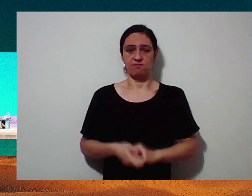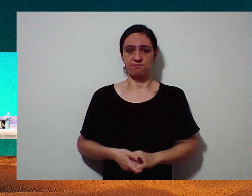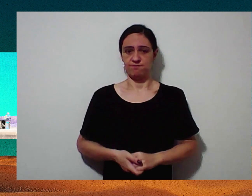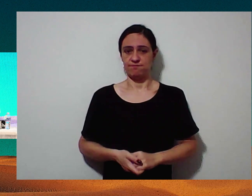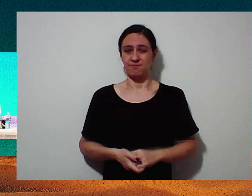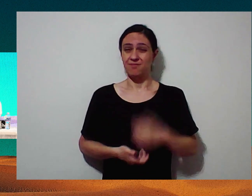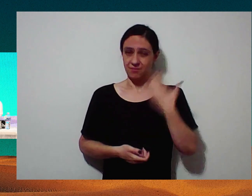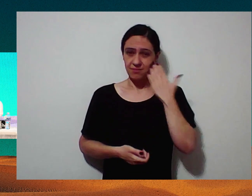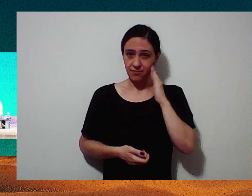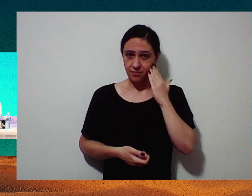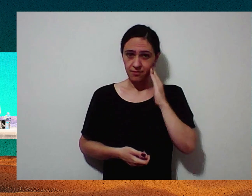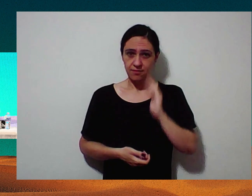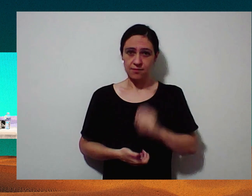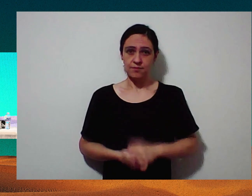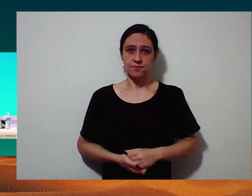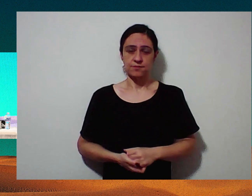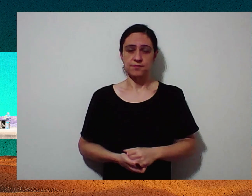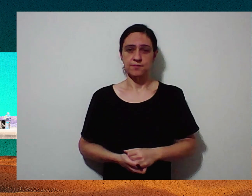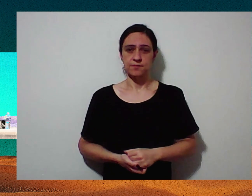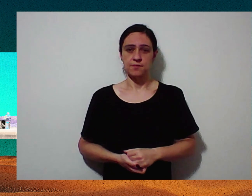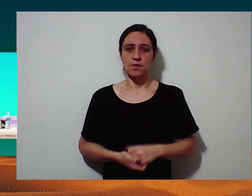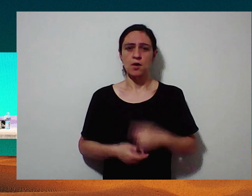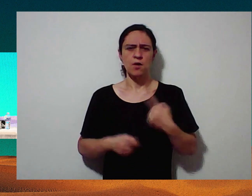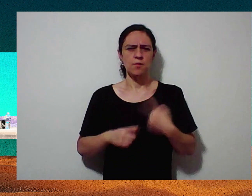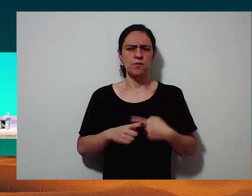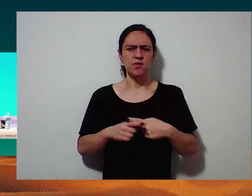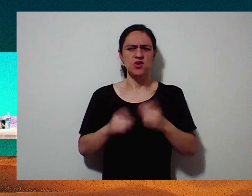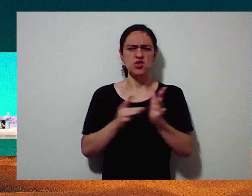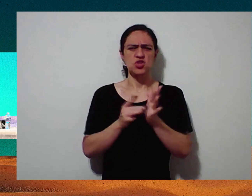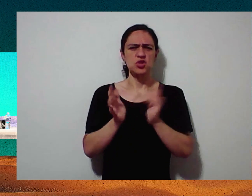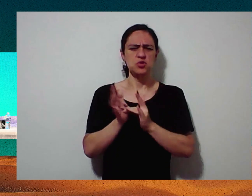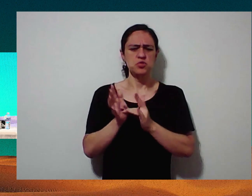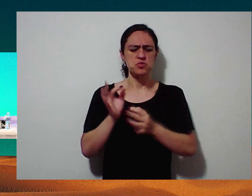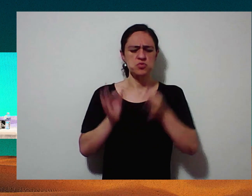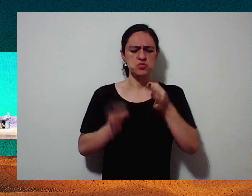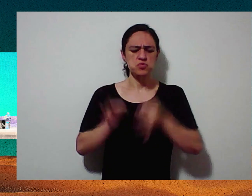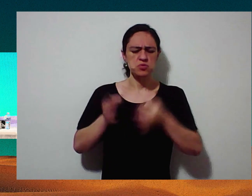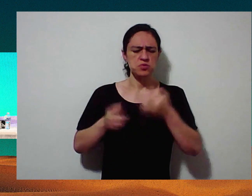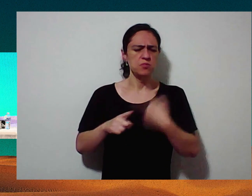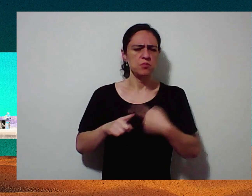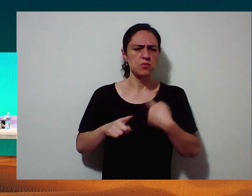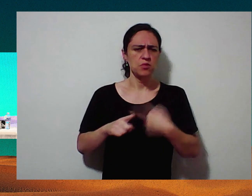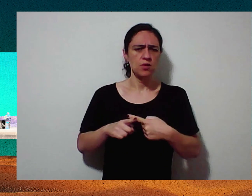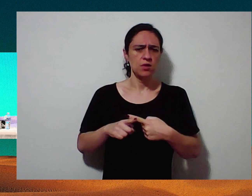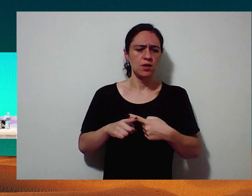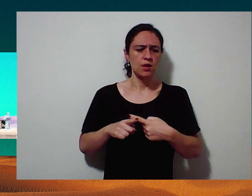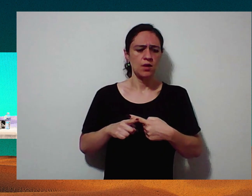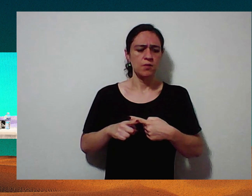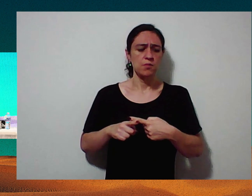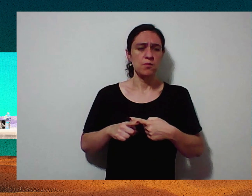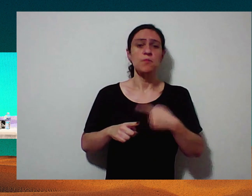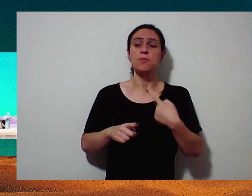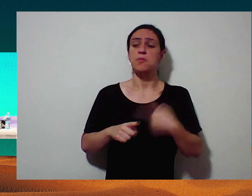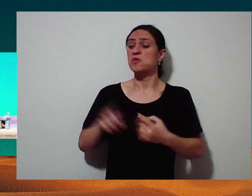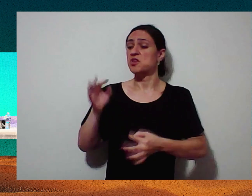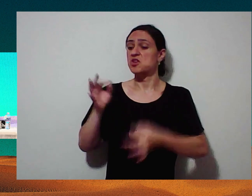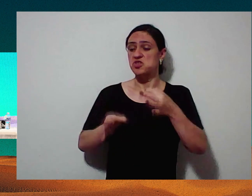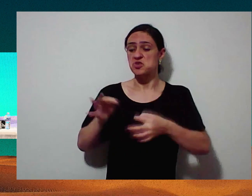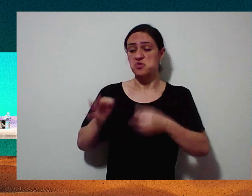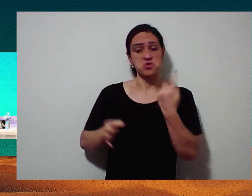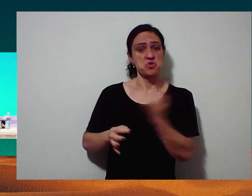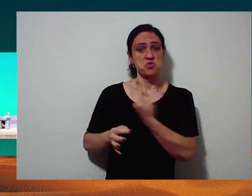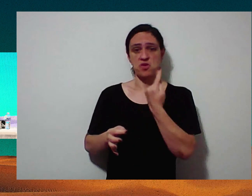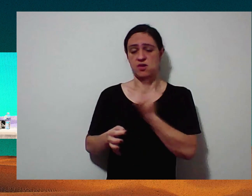you understand that? Por que ele é o juiz? Why is he the judge? Porque ele nada pode fazer de si mesmo. Because he can do nothing of